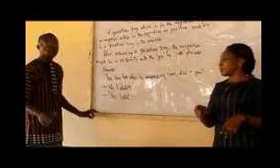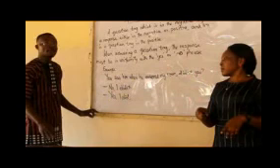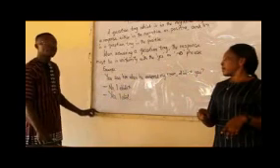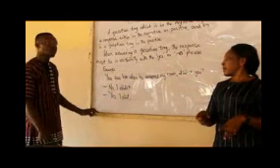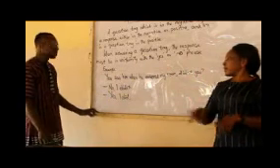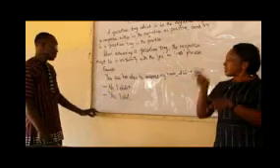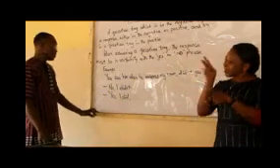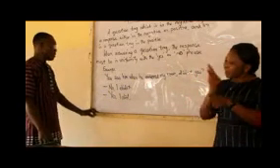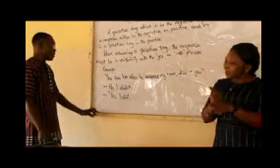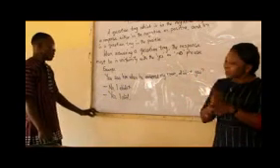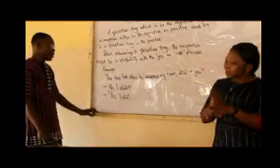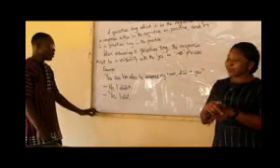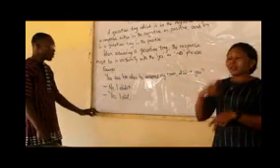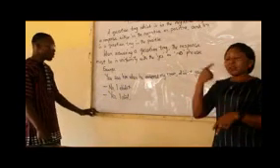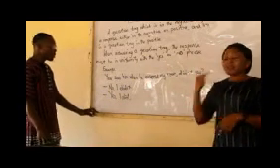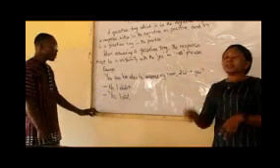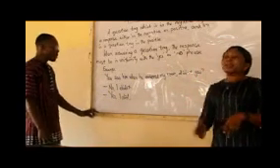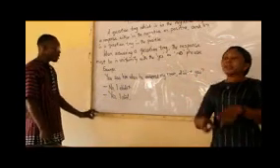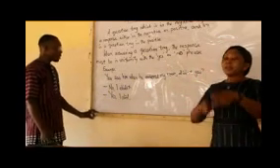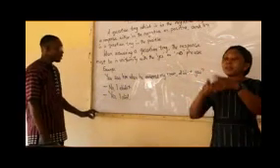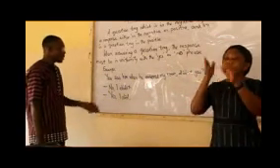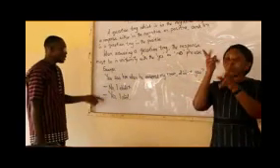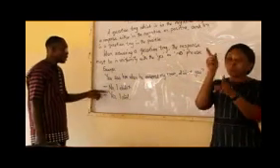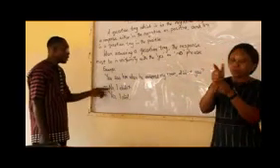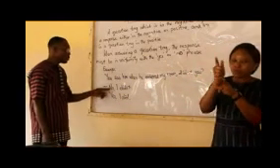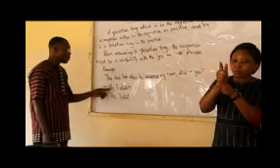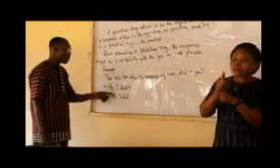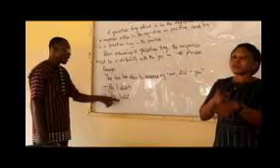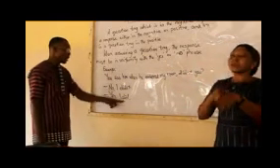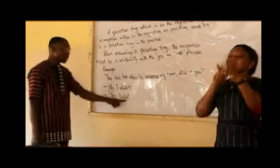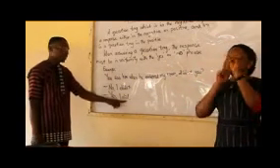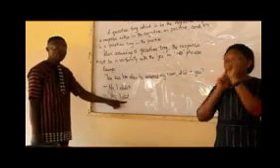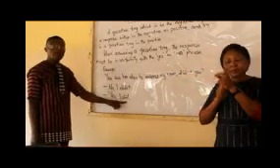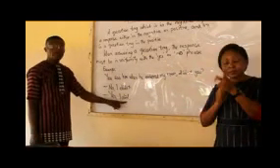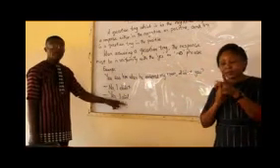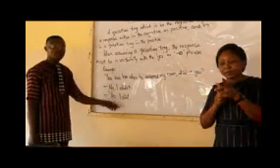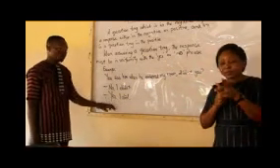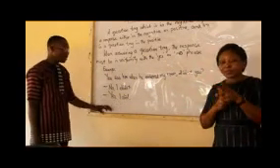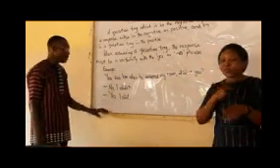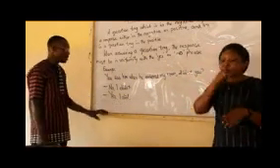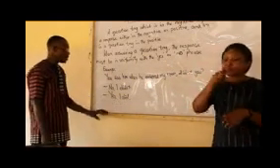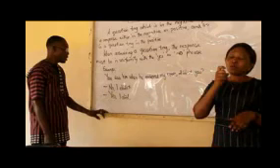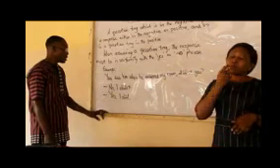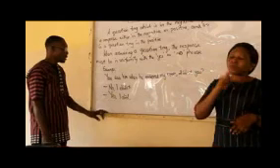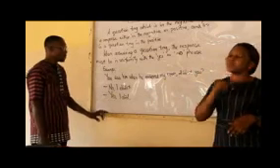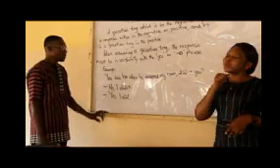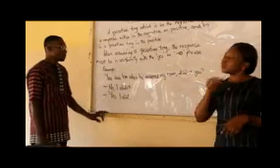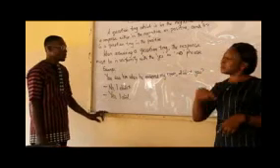answer. You mustn't say, no, I did,